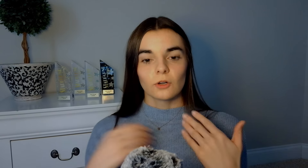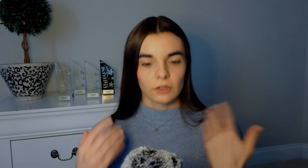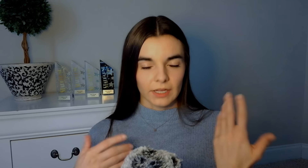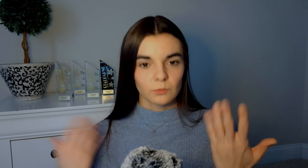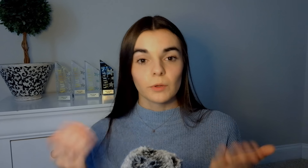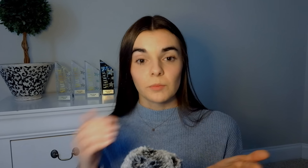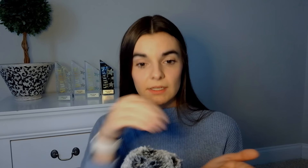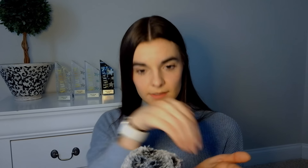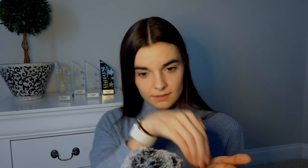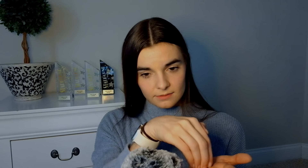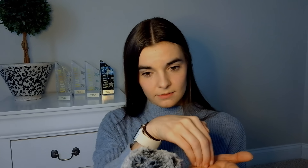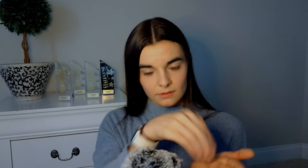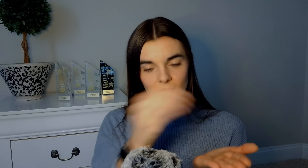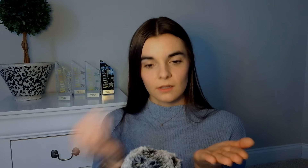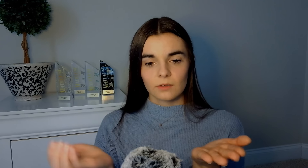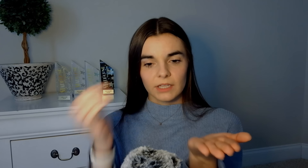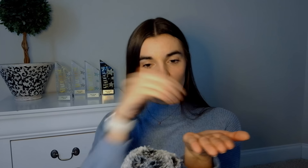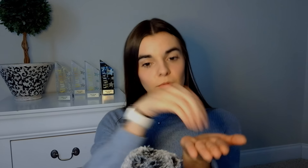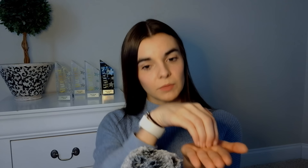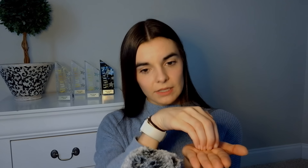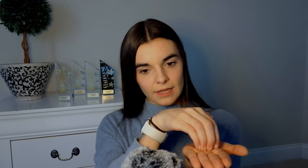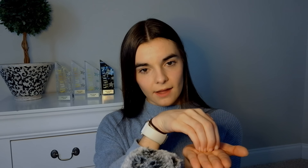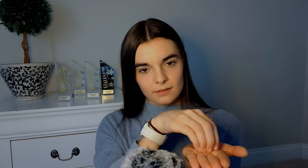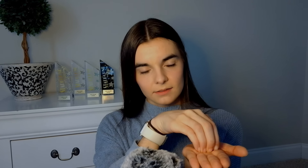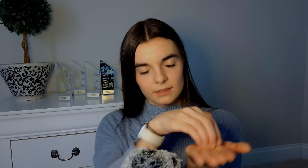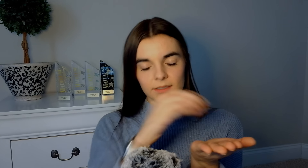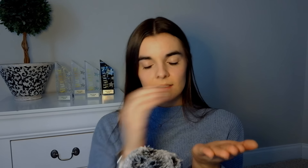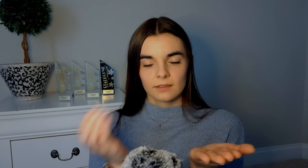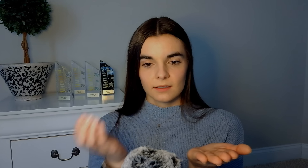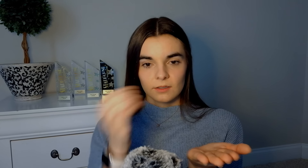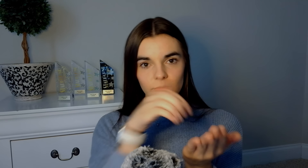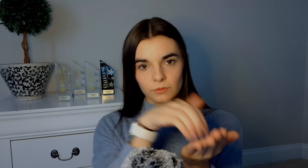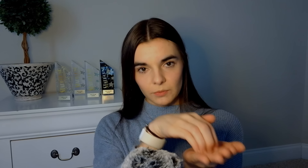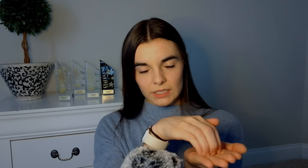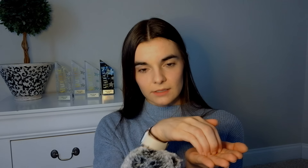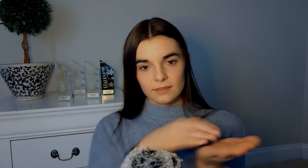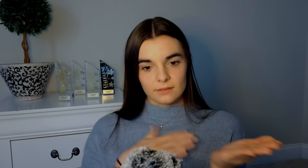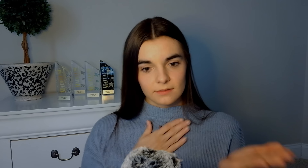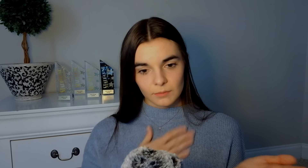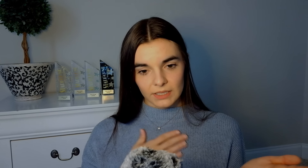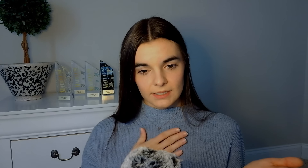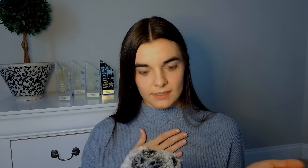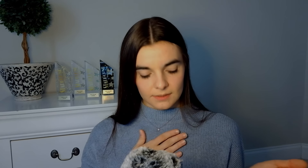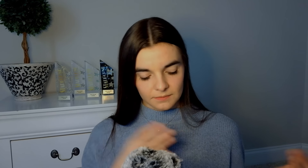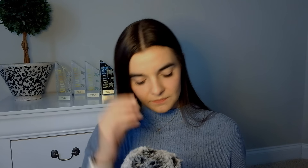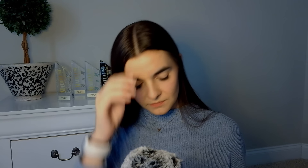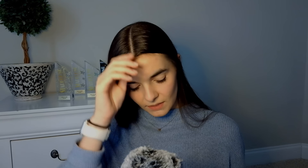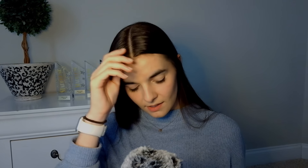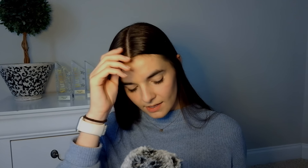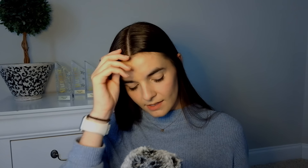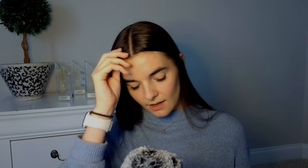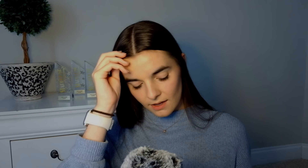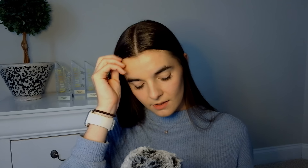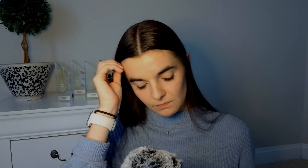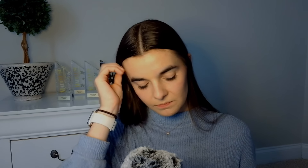like repeat. Can you repeat that? Repeat, please.